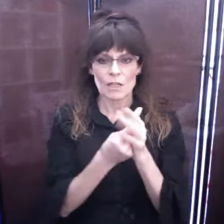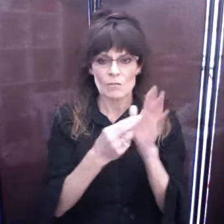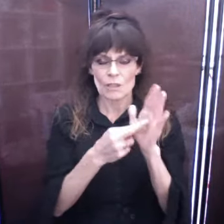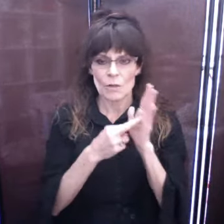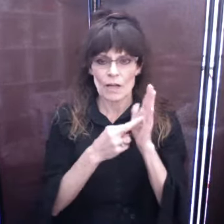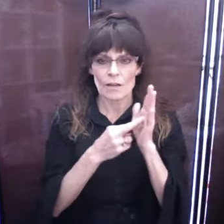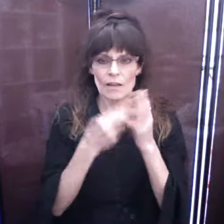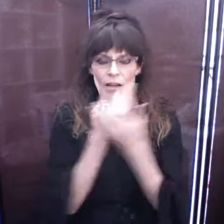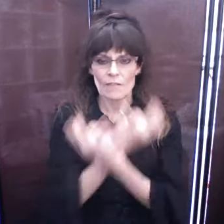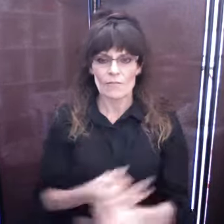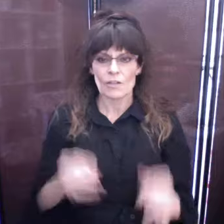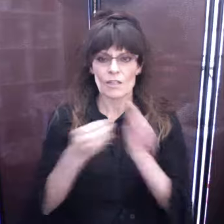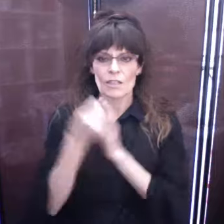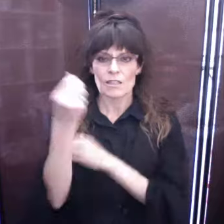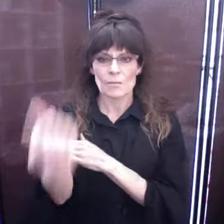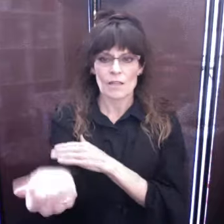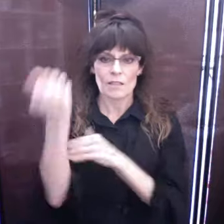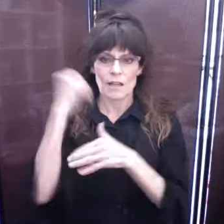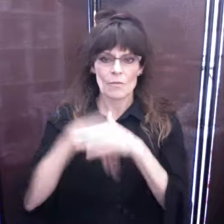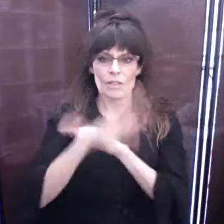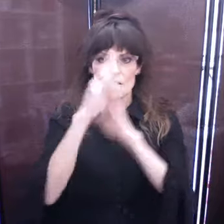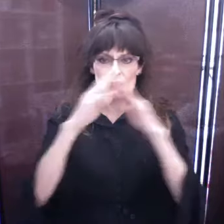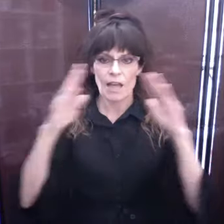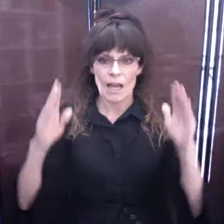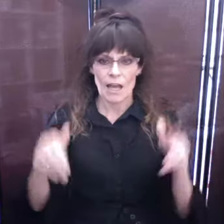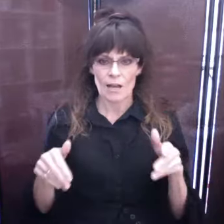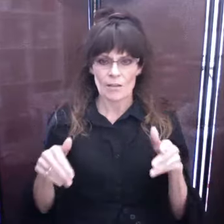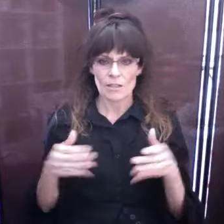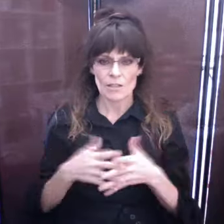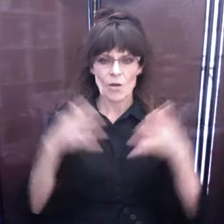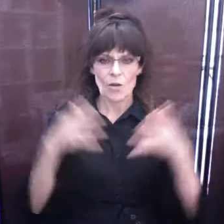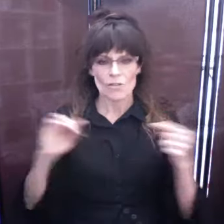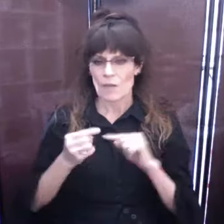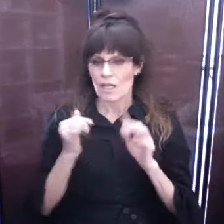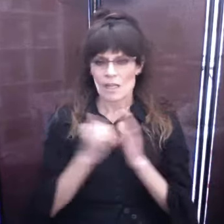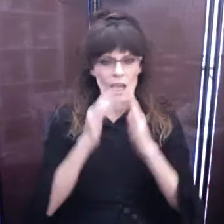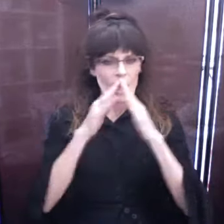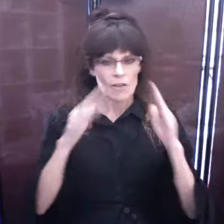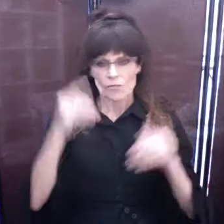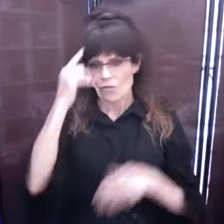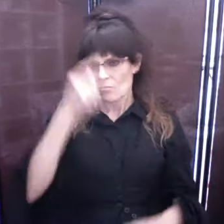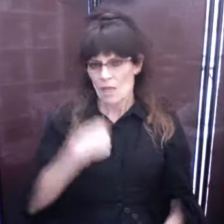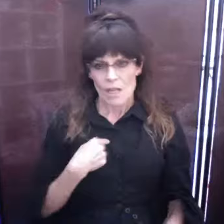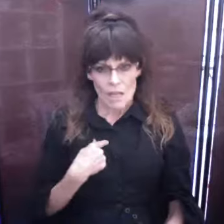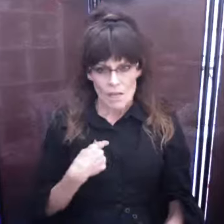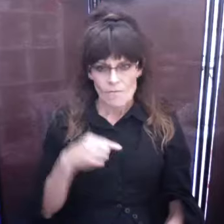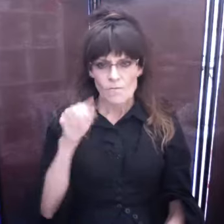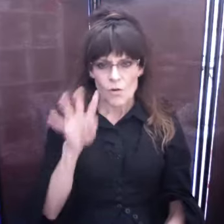it. And I went into that house where, like, there was so much pain in that house for me. It was 42 years of